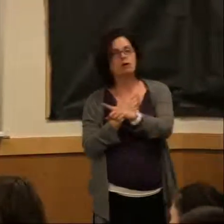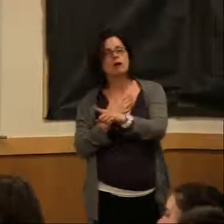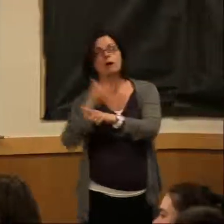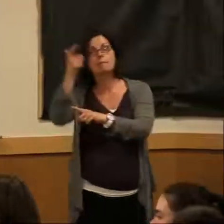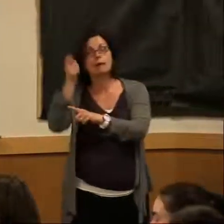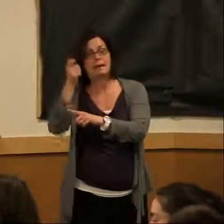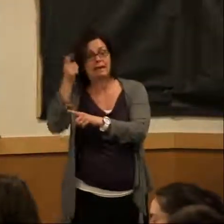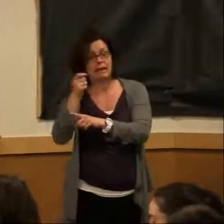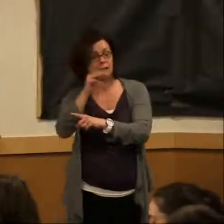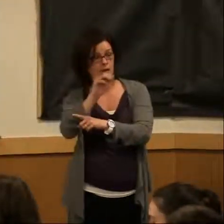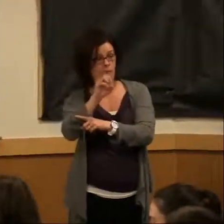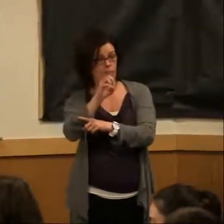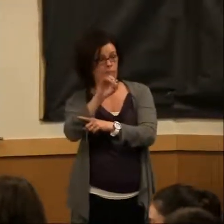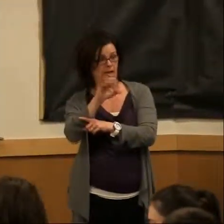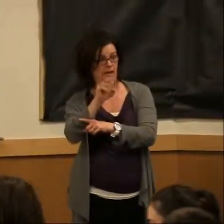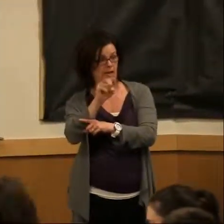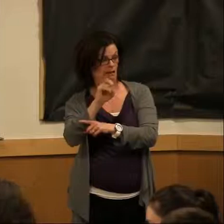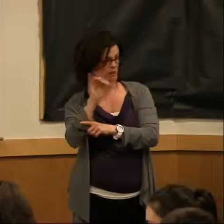and Medicare